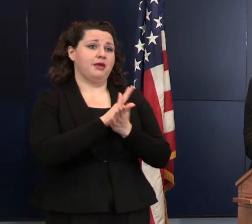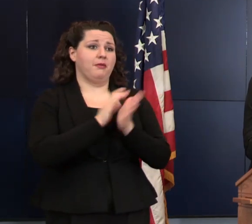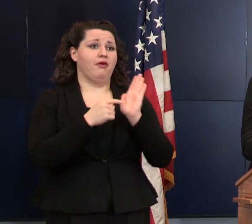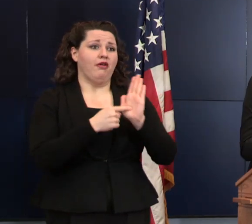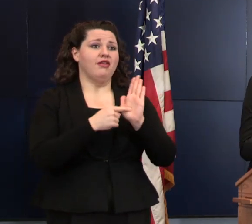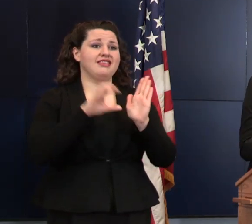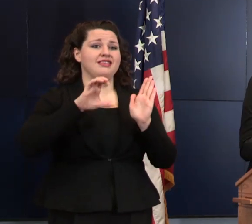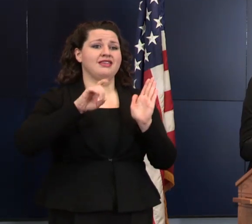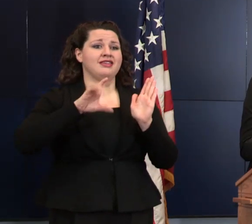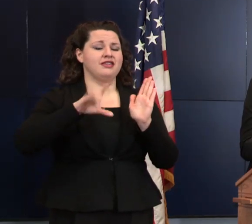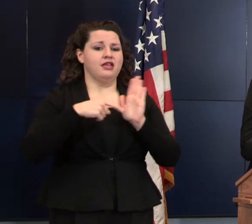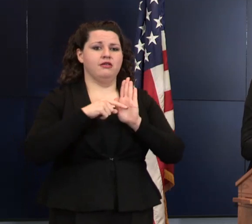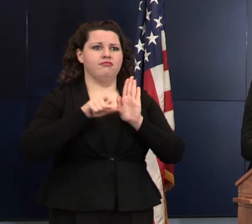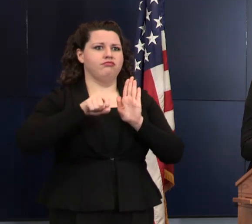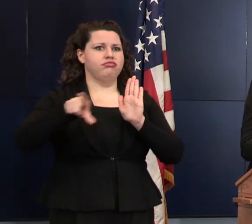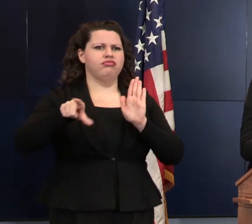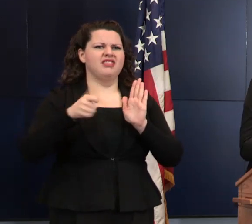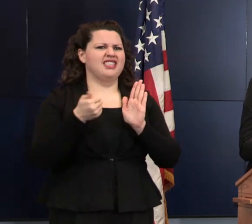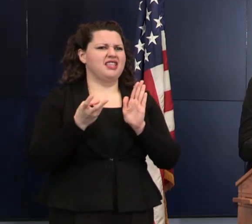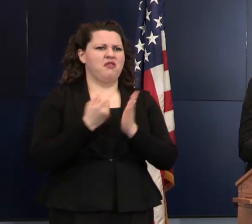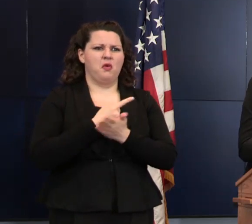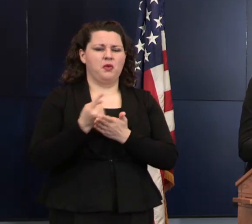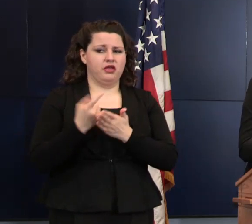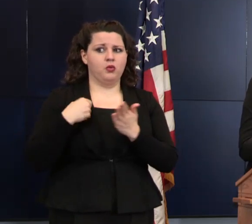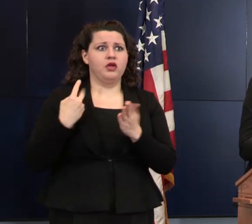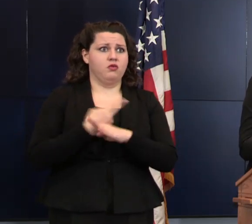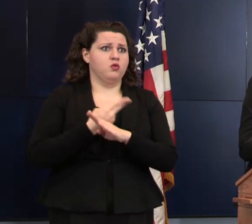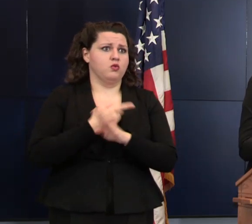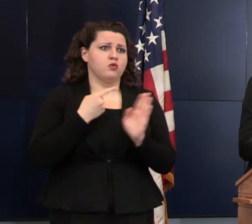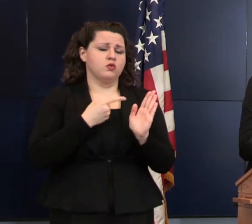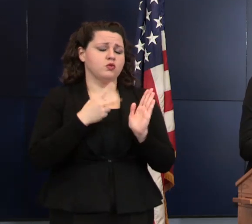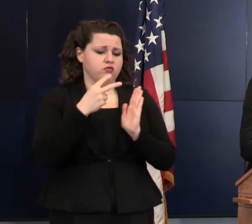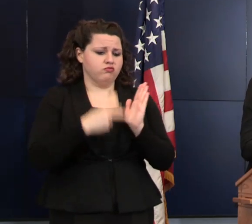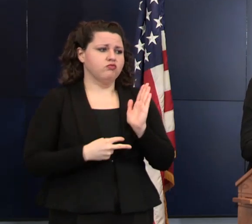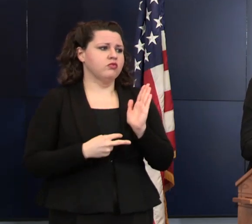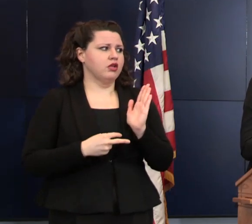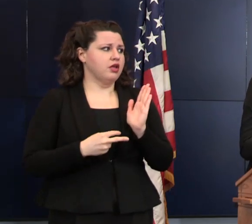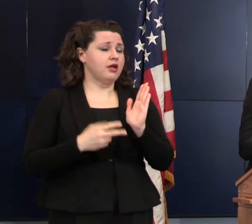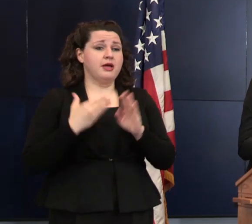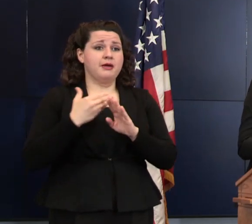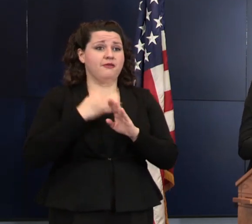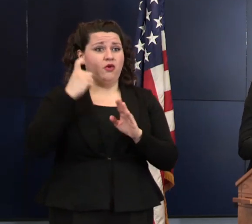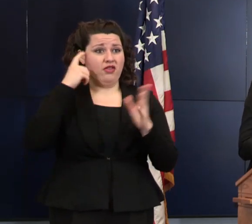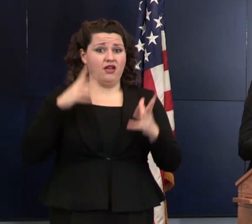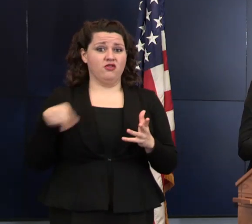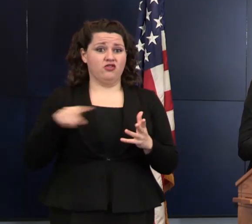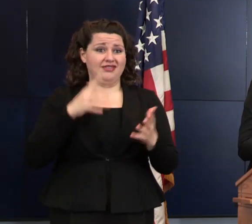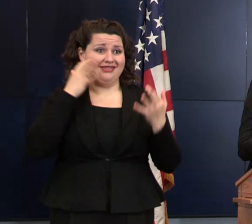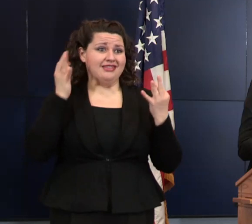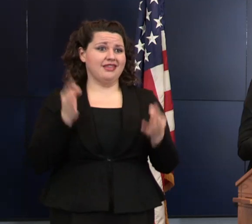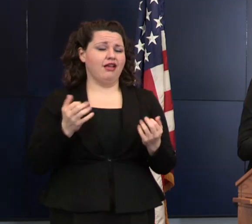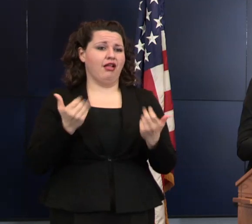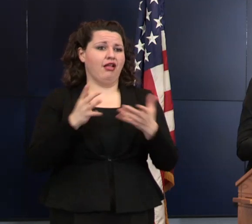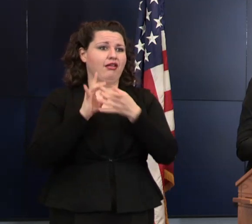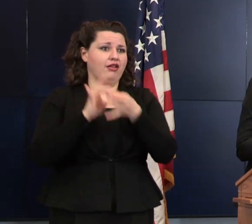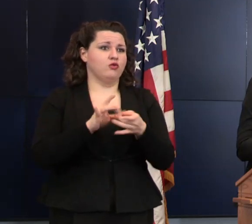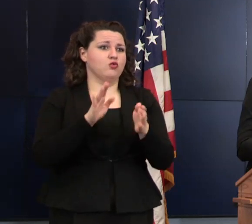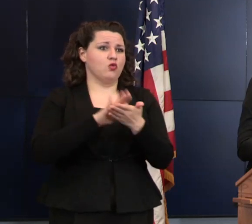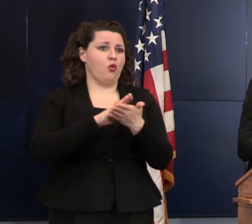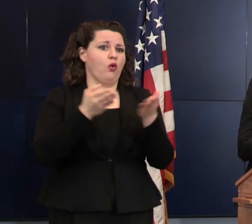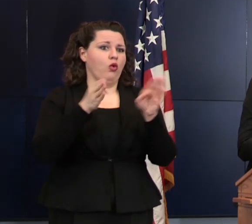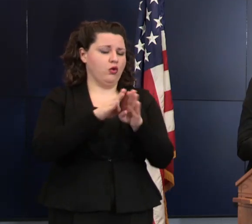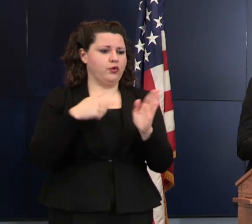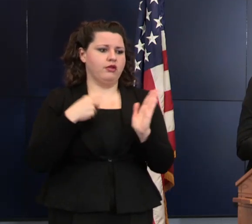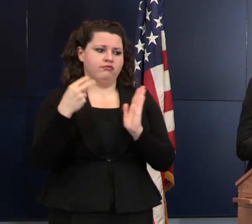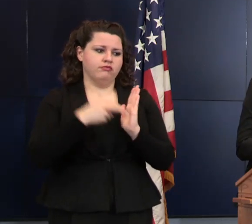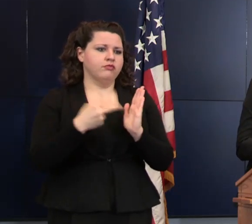put out, and it's been out for several weeks. We've been looking at it. We were looking at it before the governor made her recommendation related to school closures.